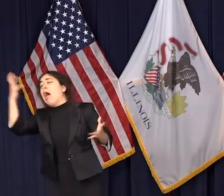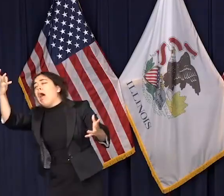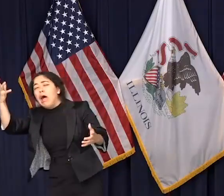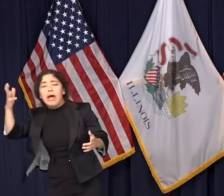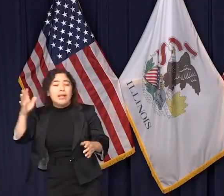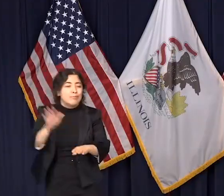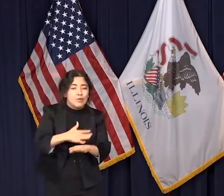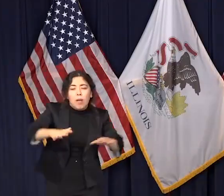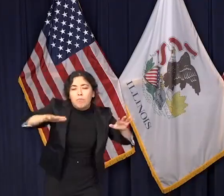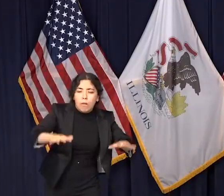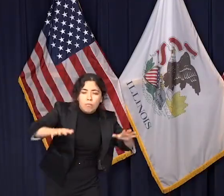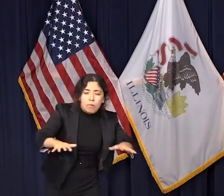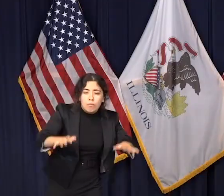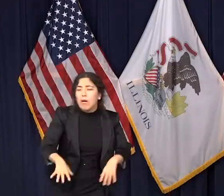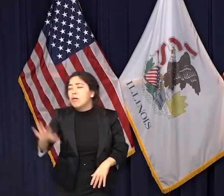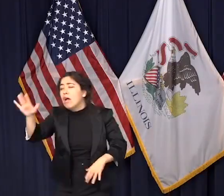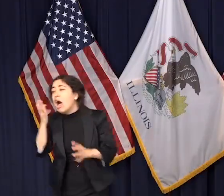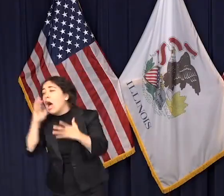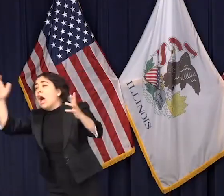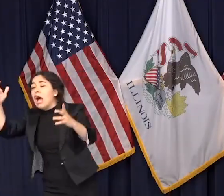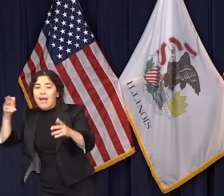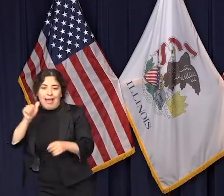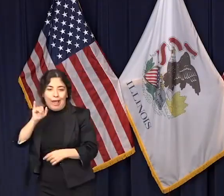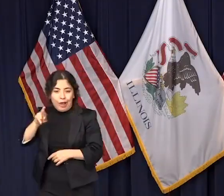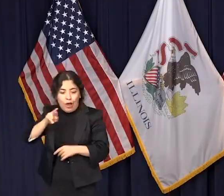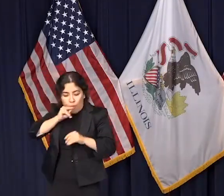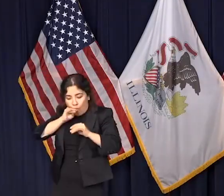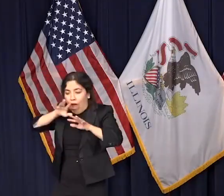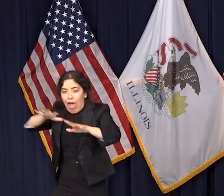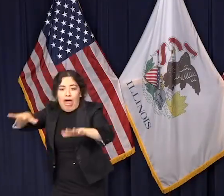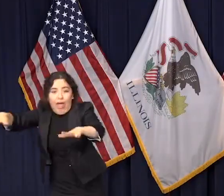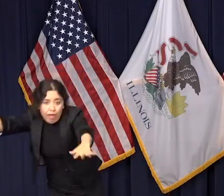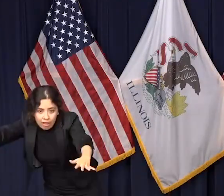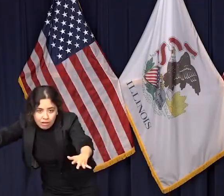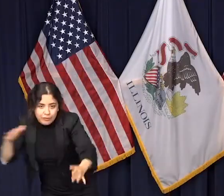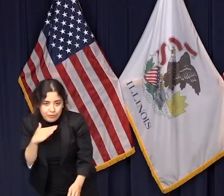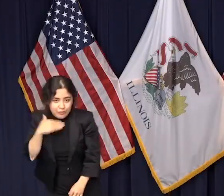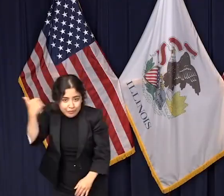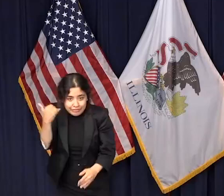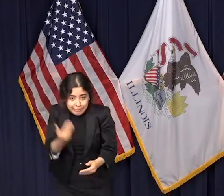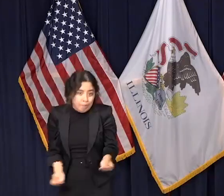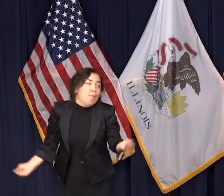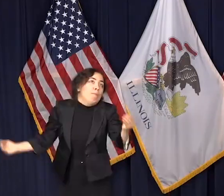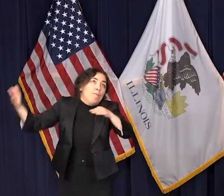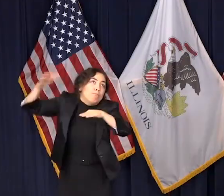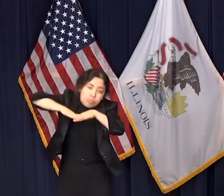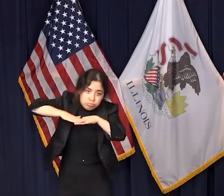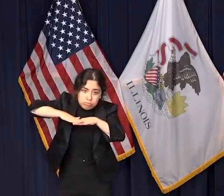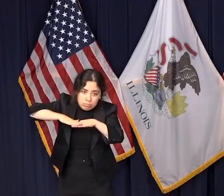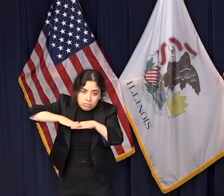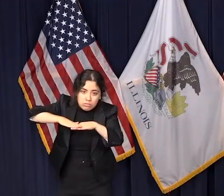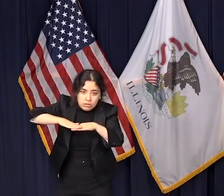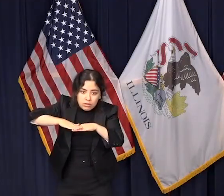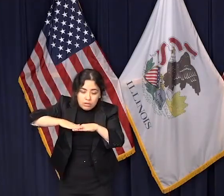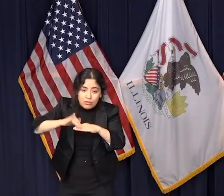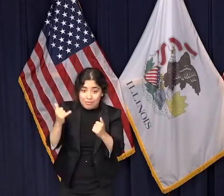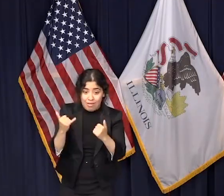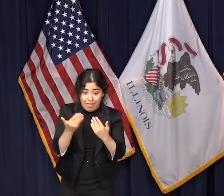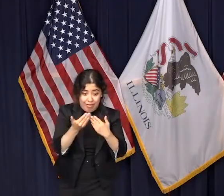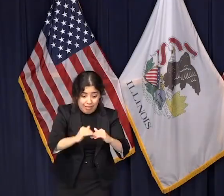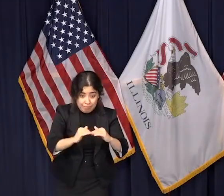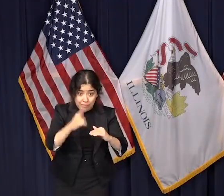because there's music playing. And so there's greater risk. And that's why we've kept the capacity limits where they